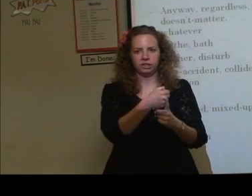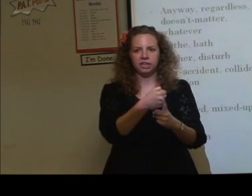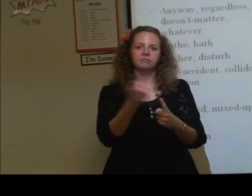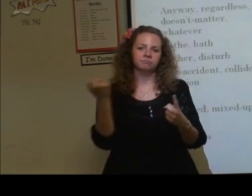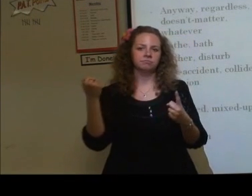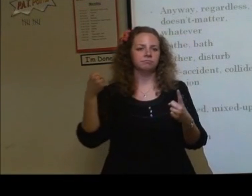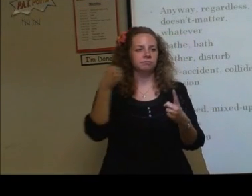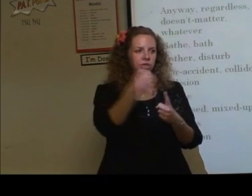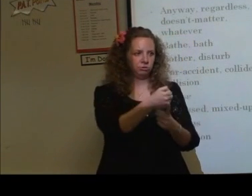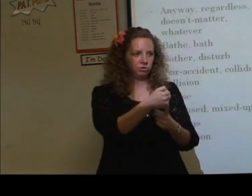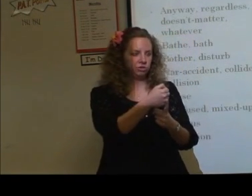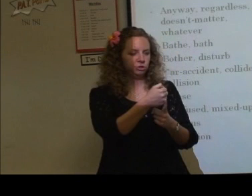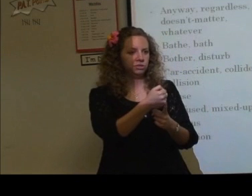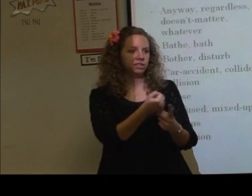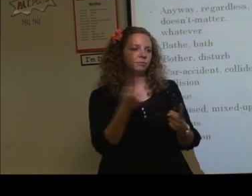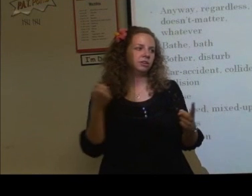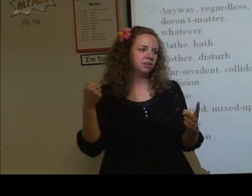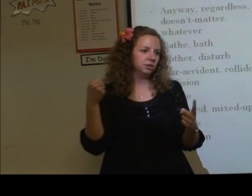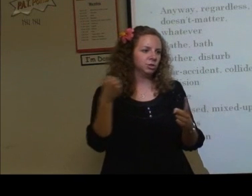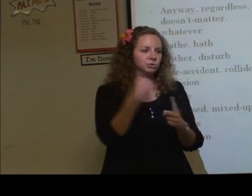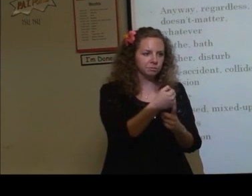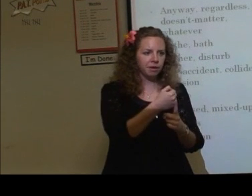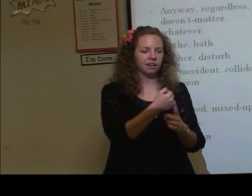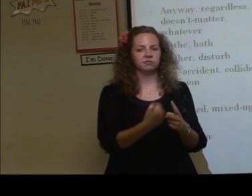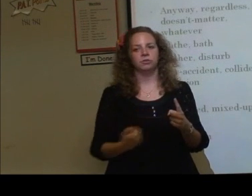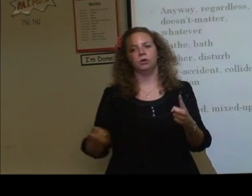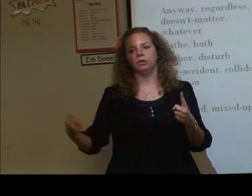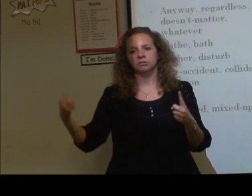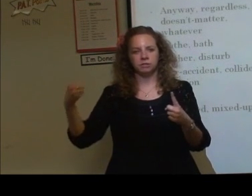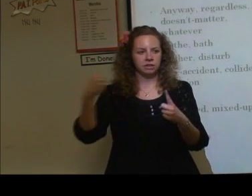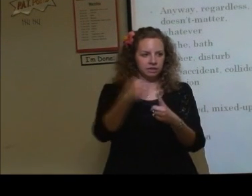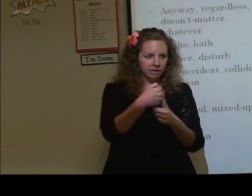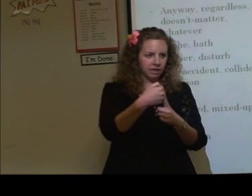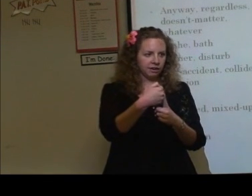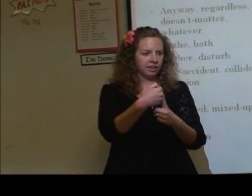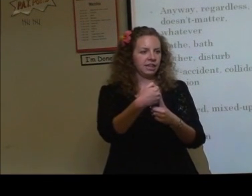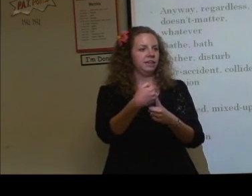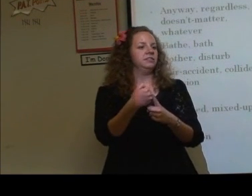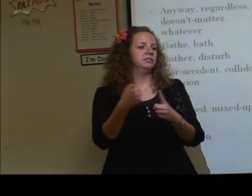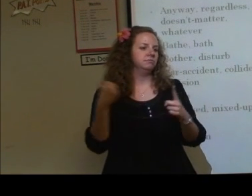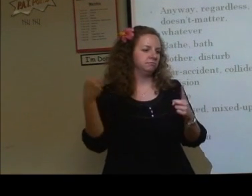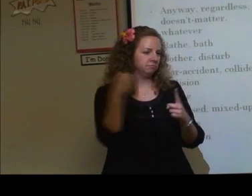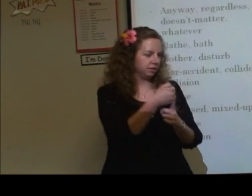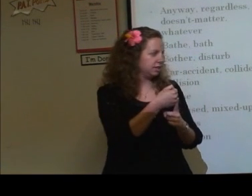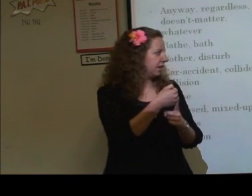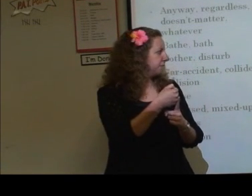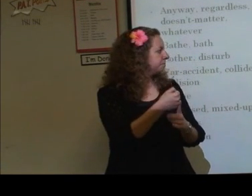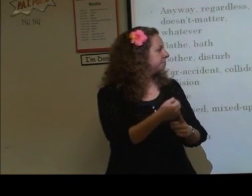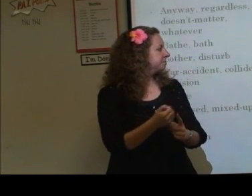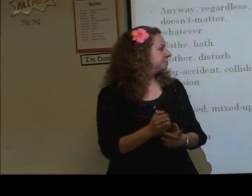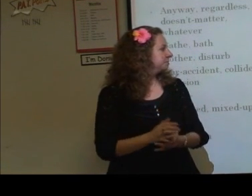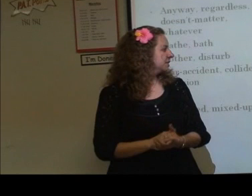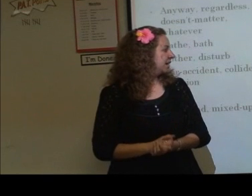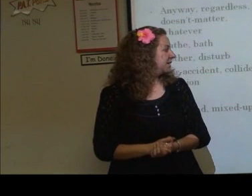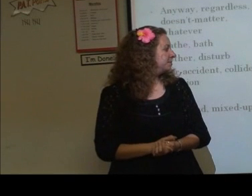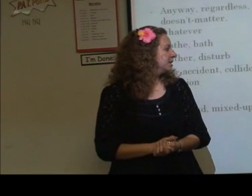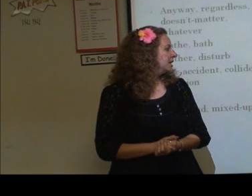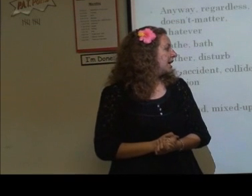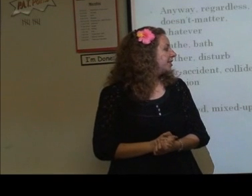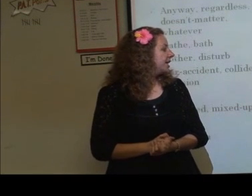metaphorically. You use the same one. So it was impactful, I got hit, like that. Okay, and then